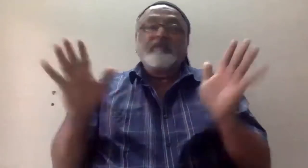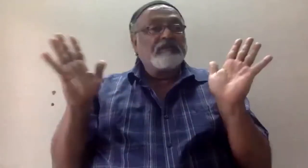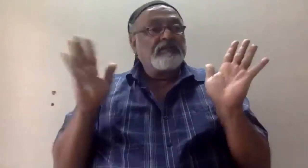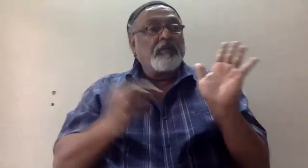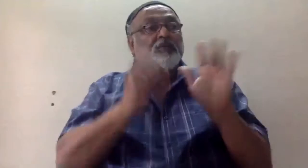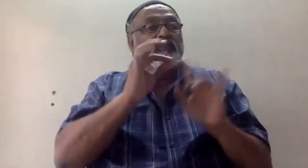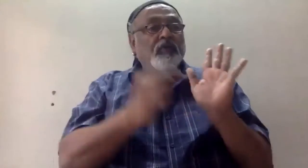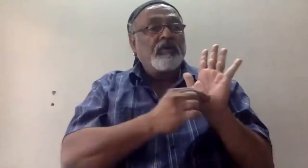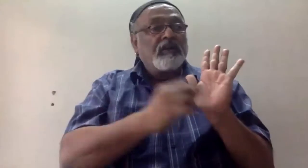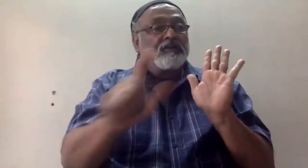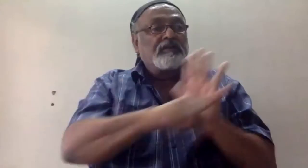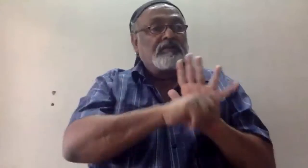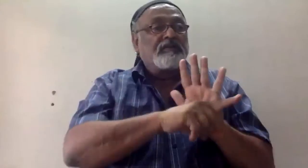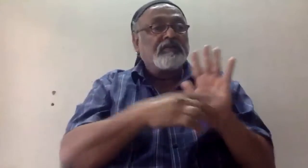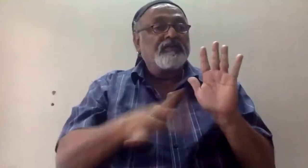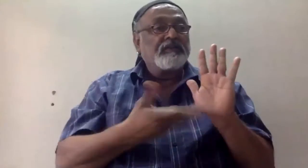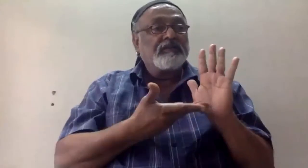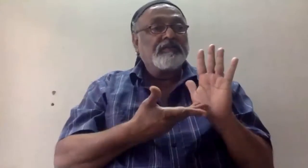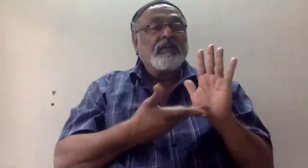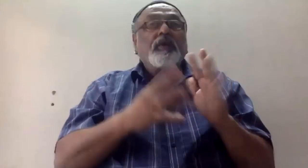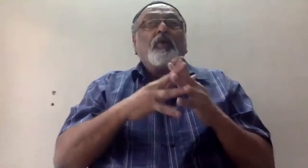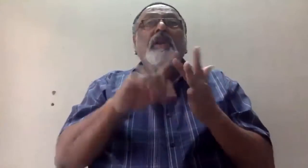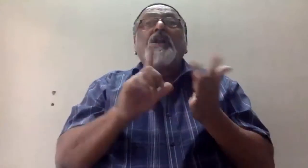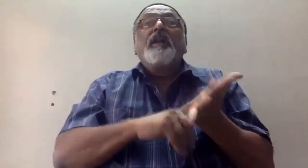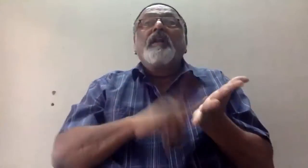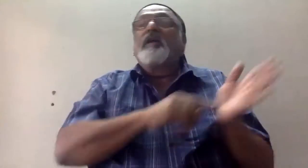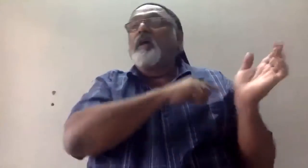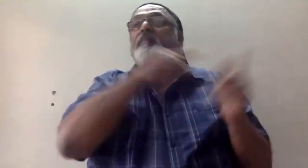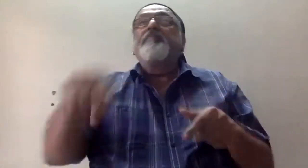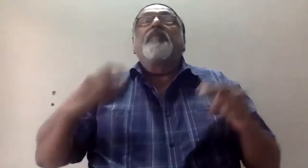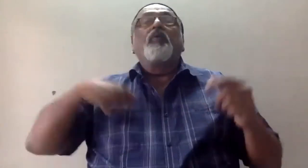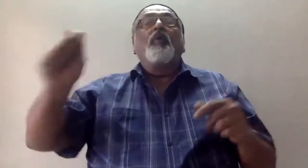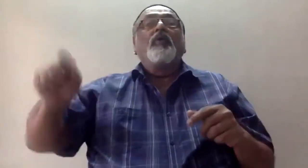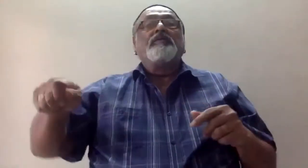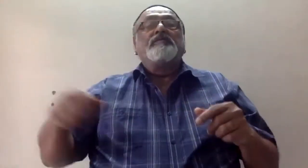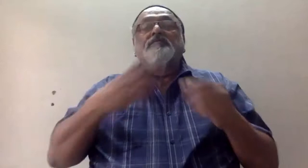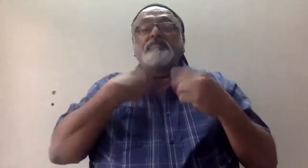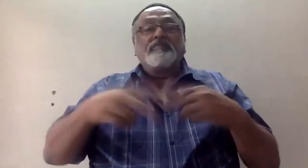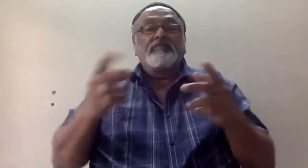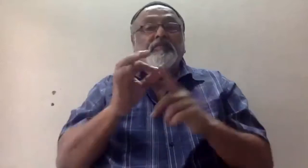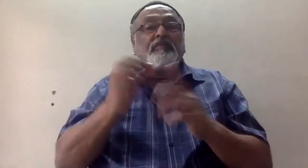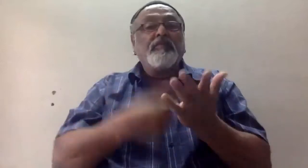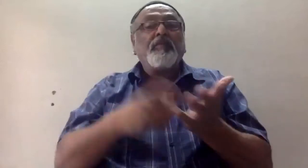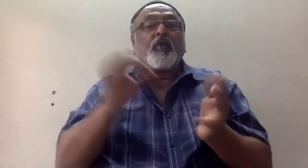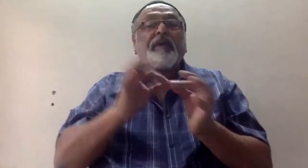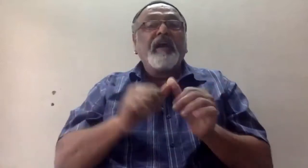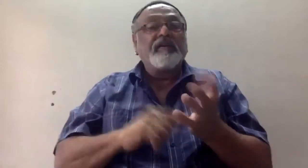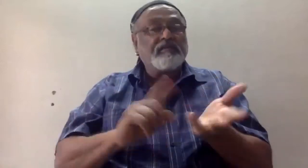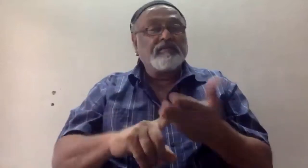Now, when the will is brought before the courts for somebody challenges the will, or it goes for